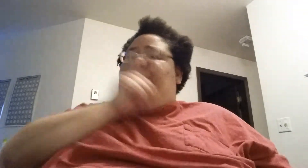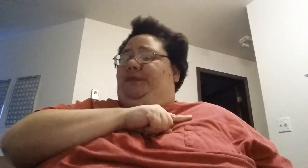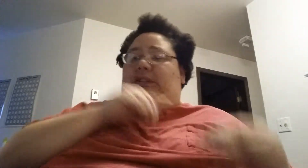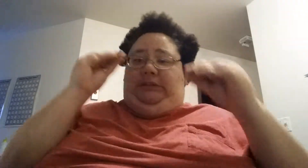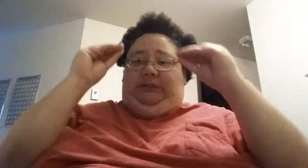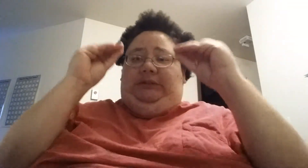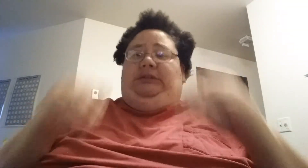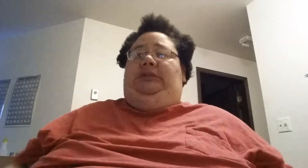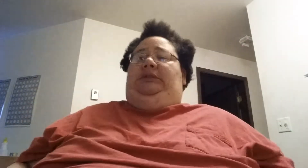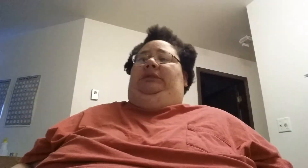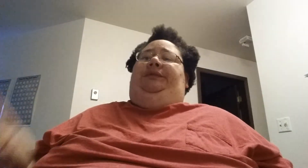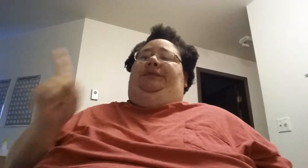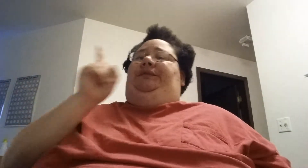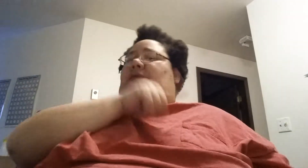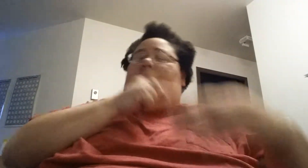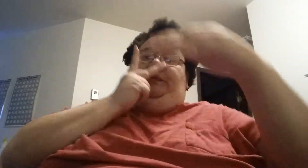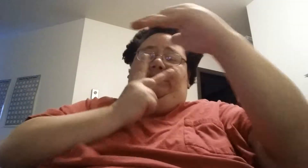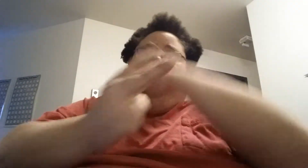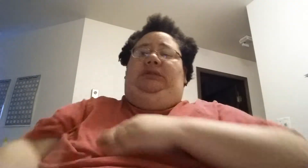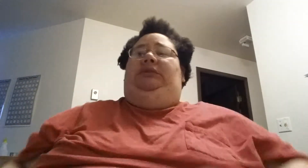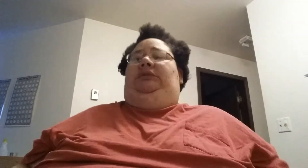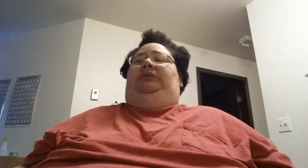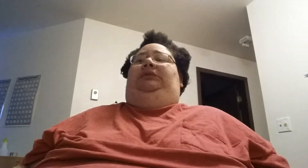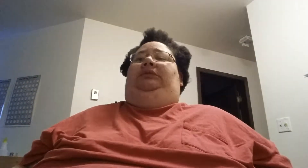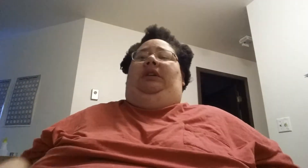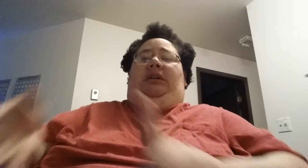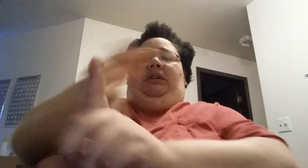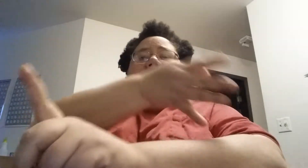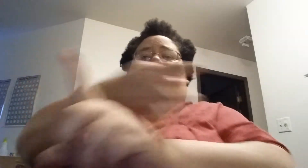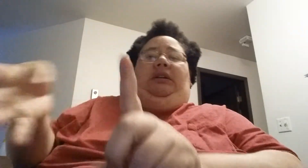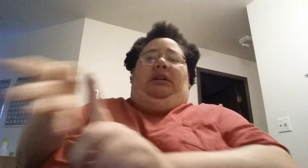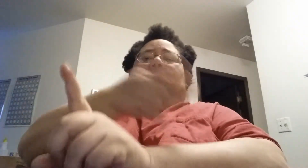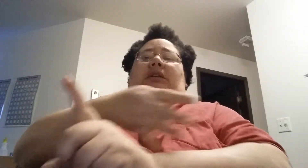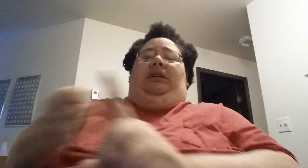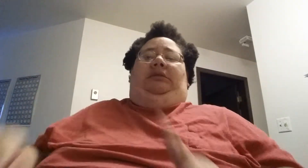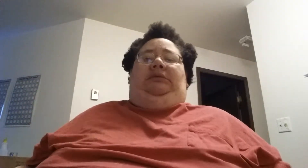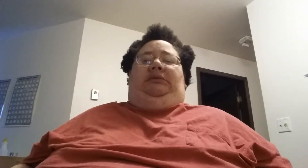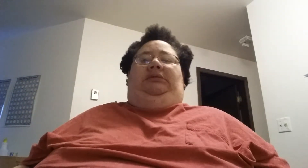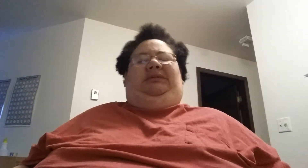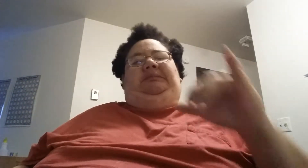Good evening, Cecilia. Thousands of people are pouring into the Phoenix area today. We are